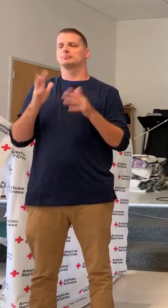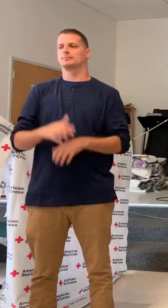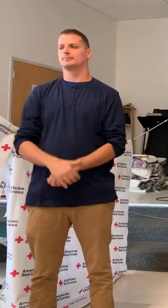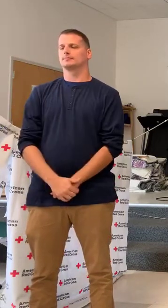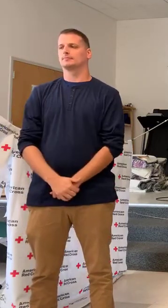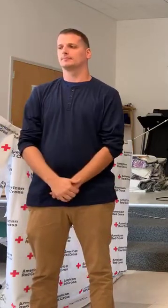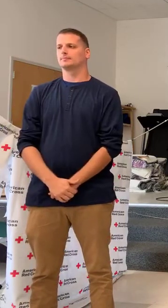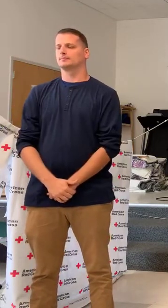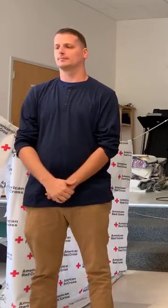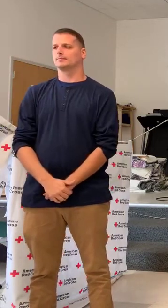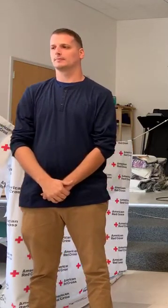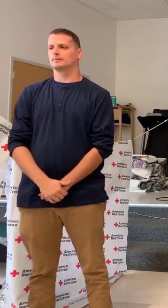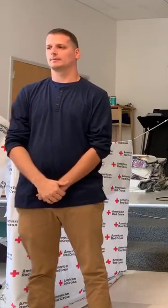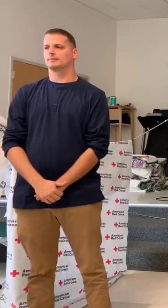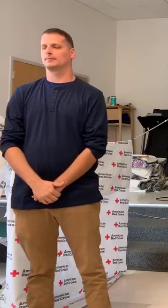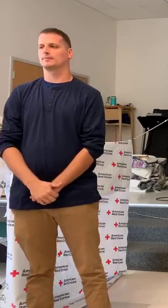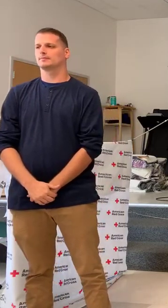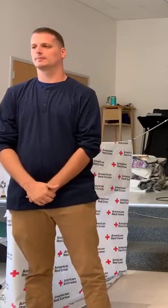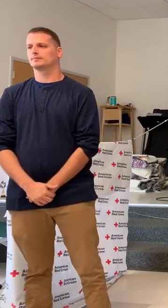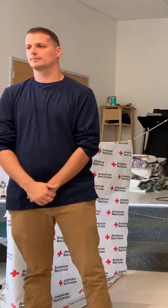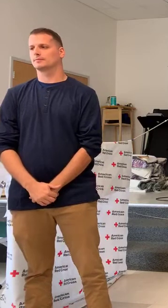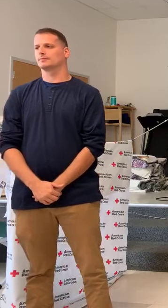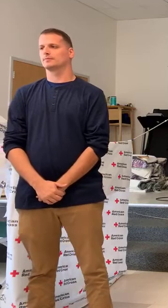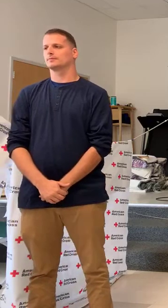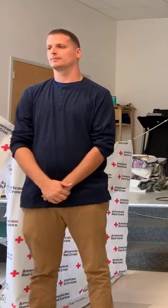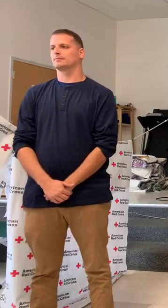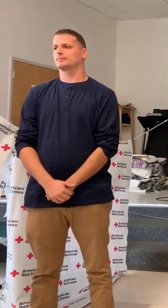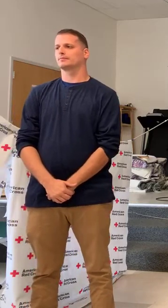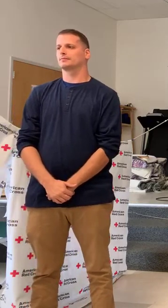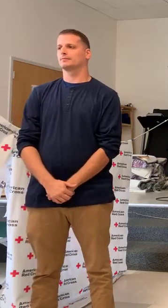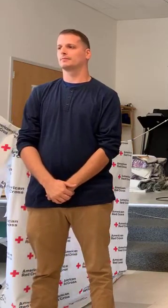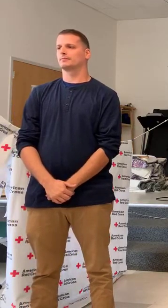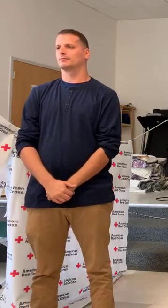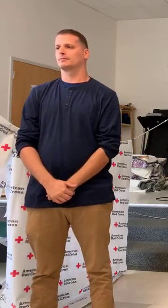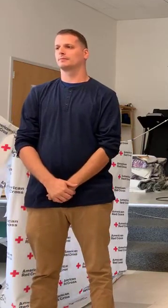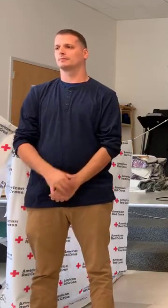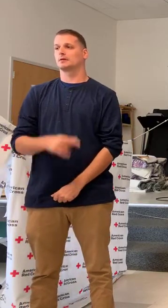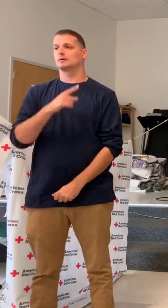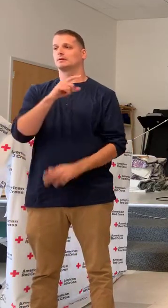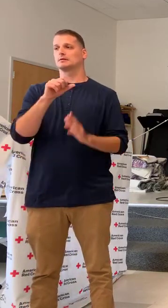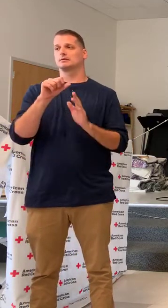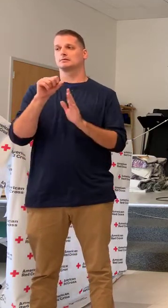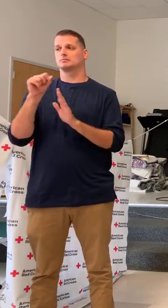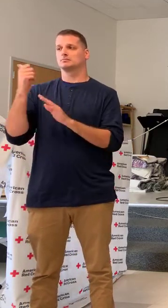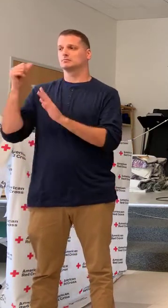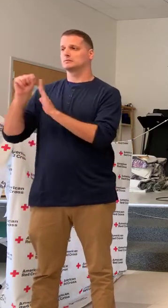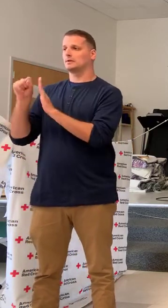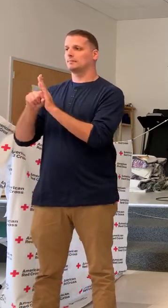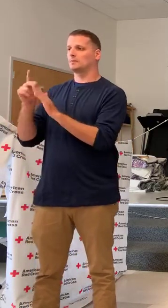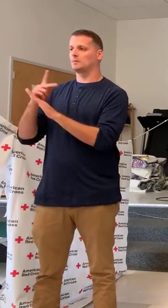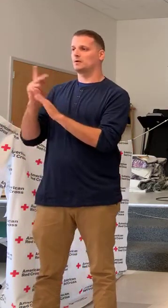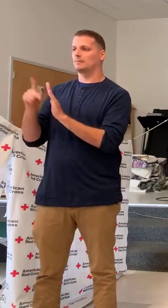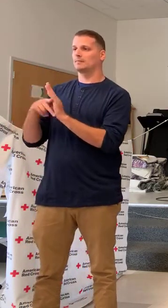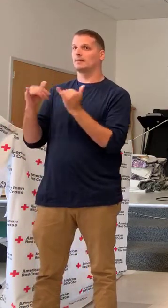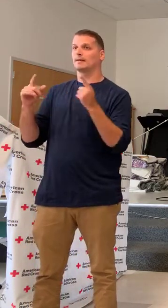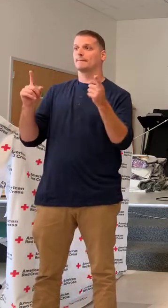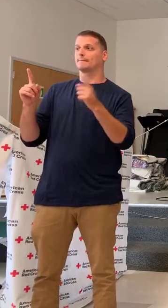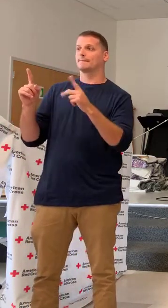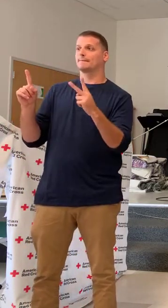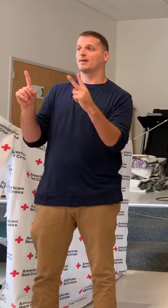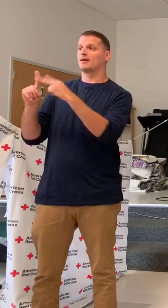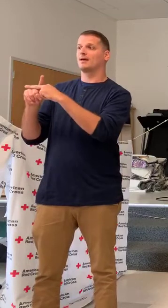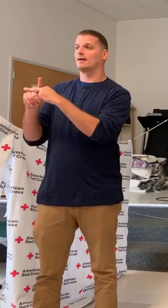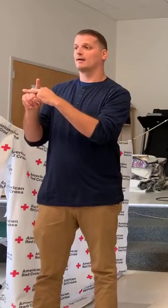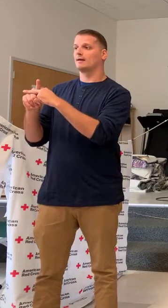And then there's also a state program that we're working on now to also apply for, and the state's applying for